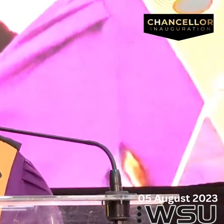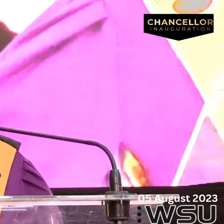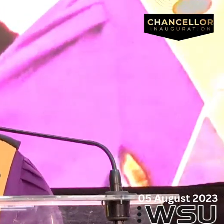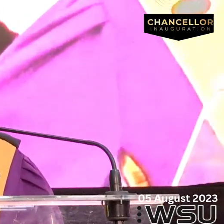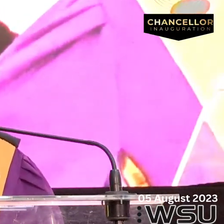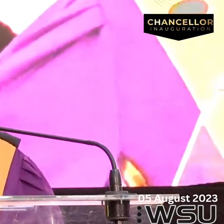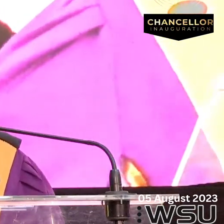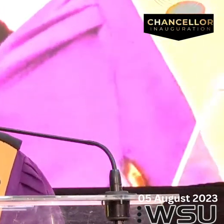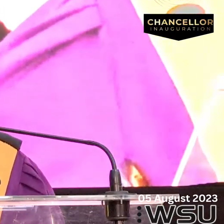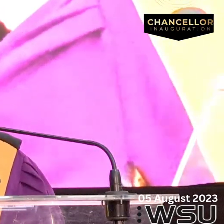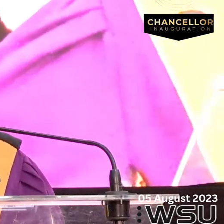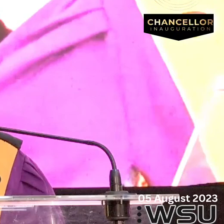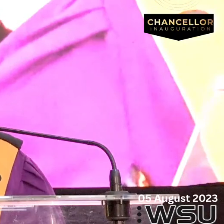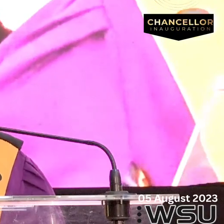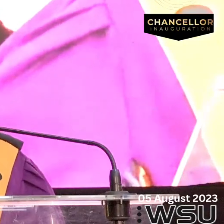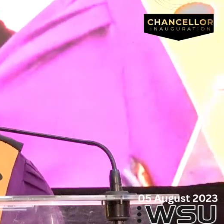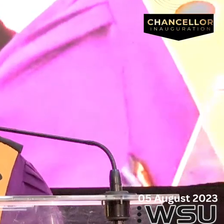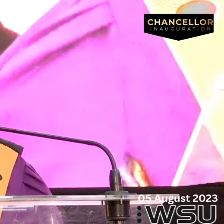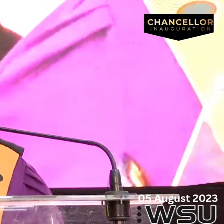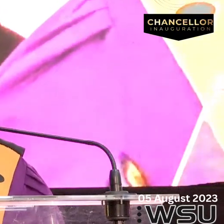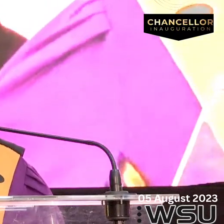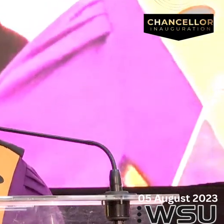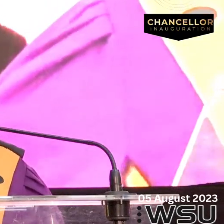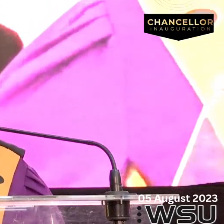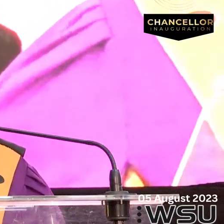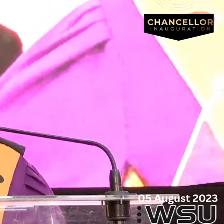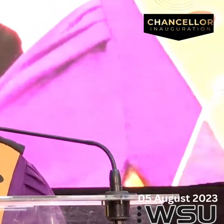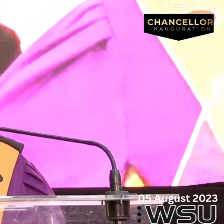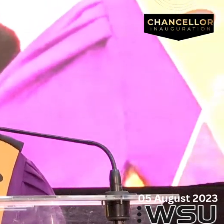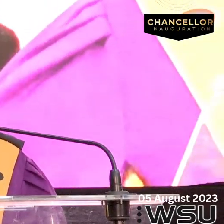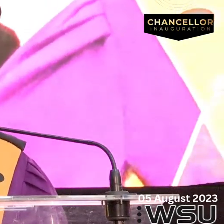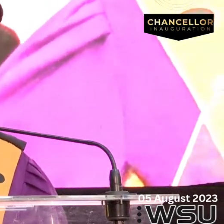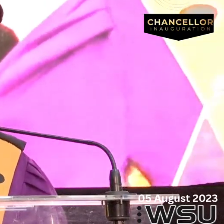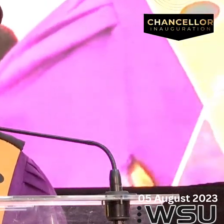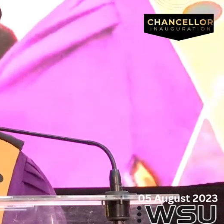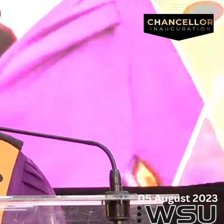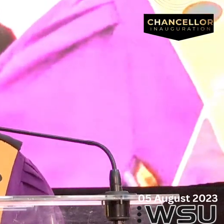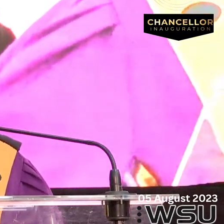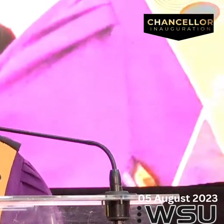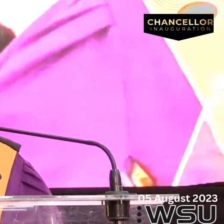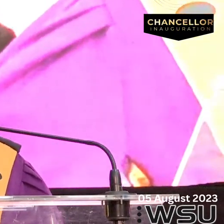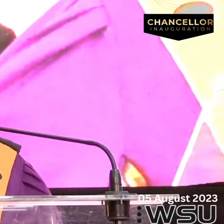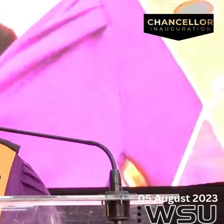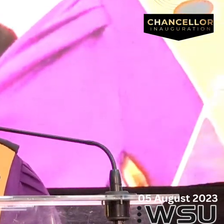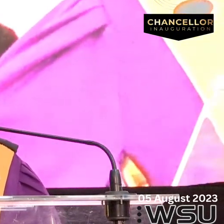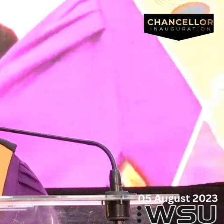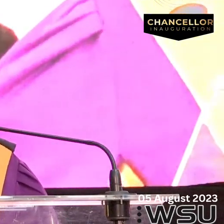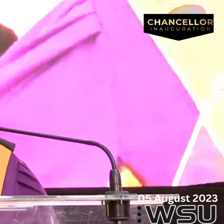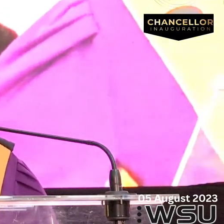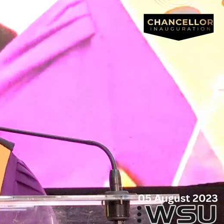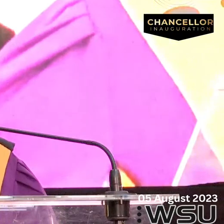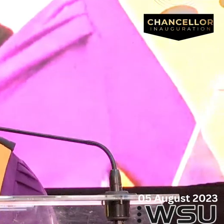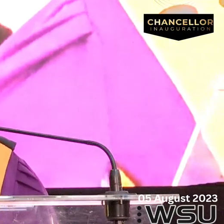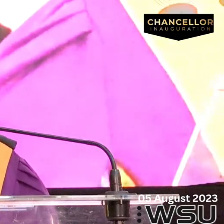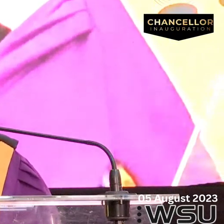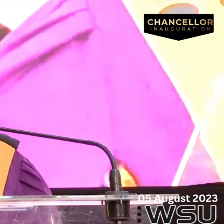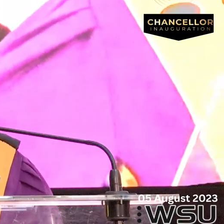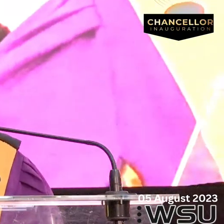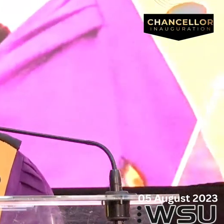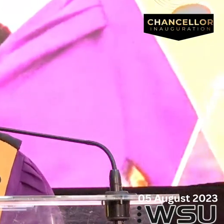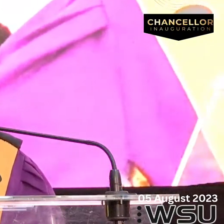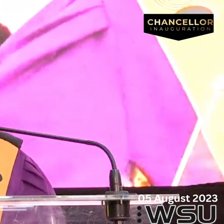The quality of students being produced should indeed be in a position to contribute to the Africa Renewal